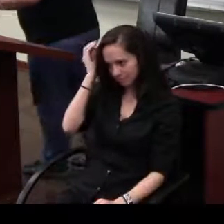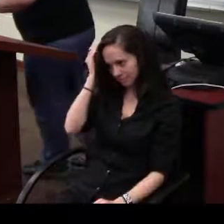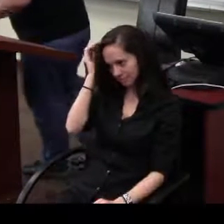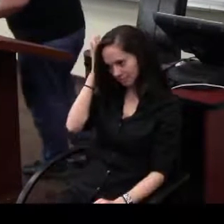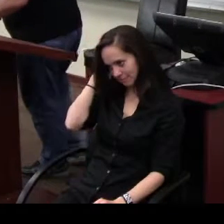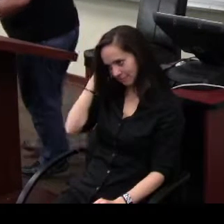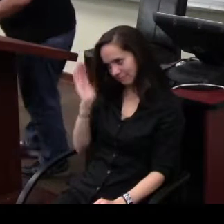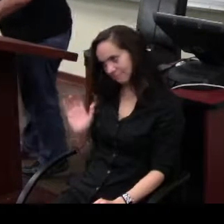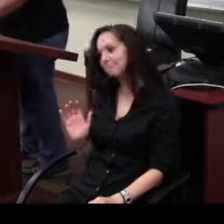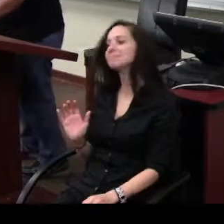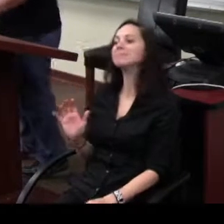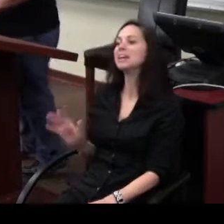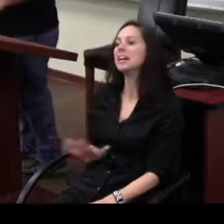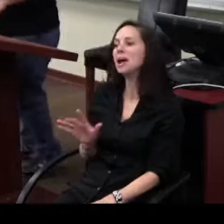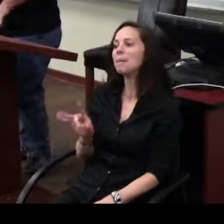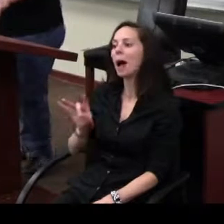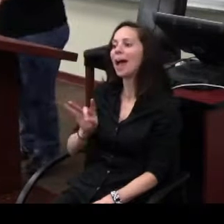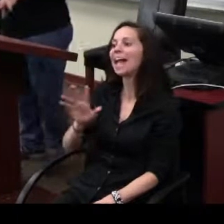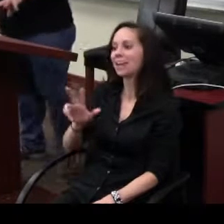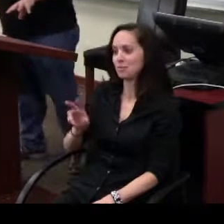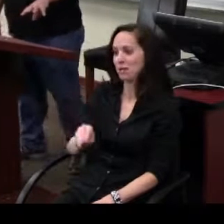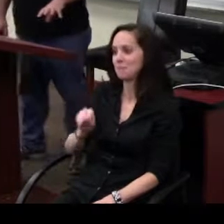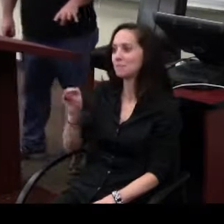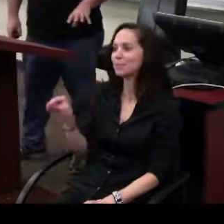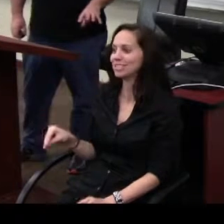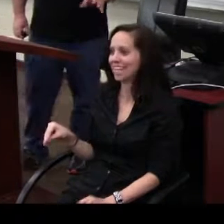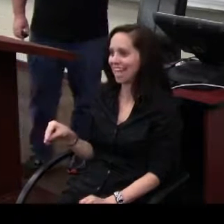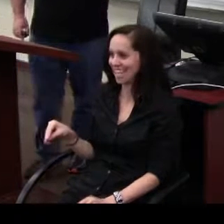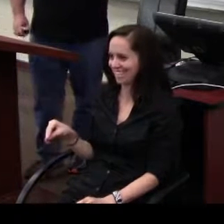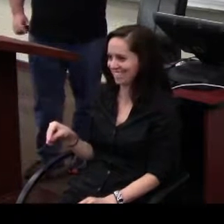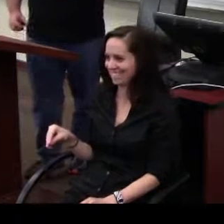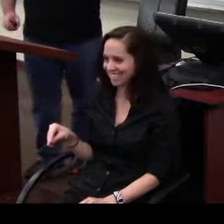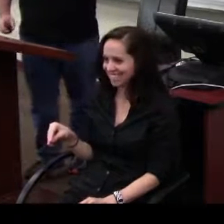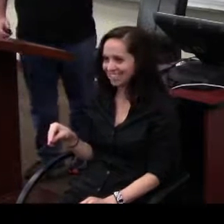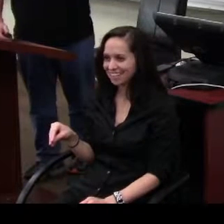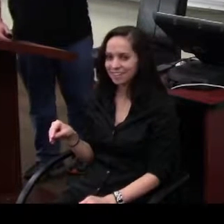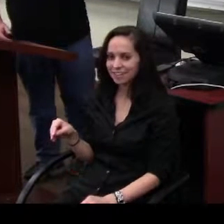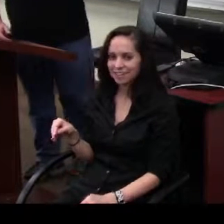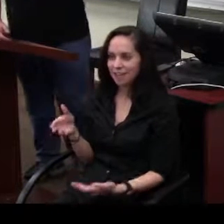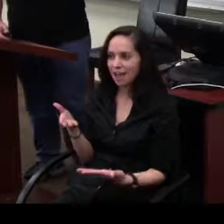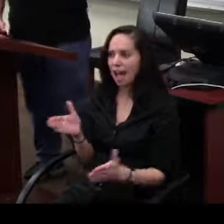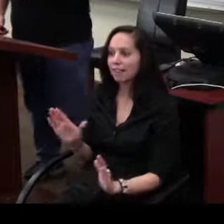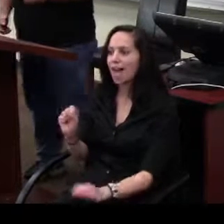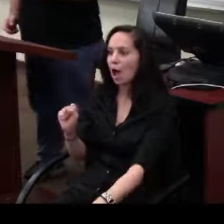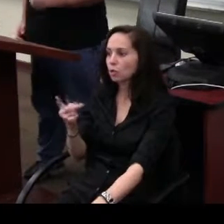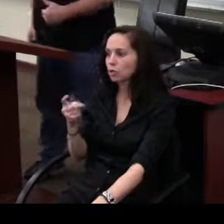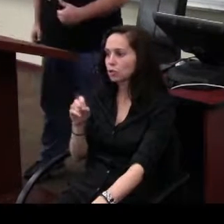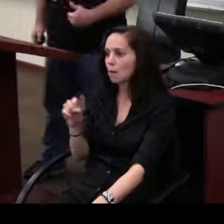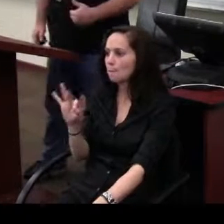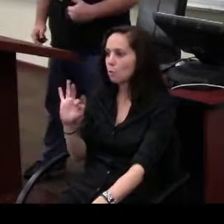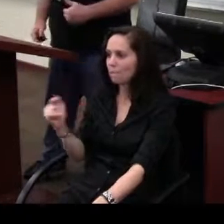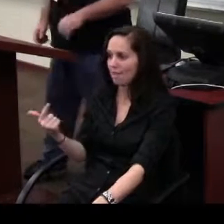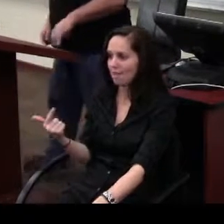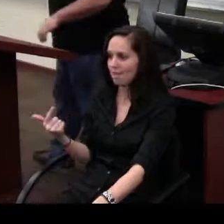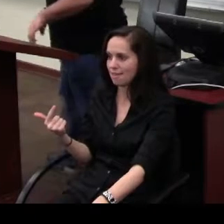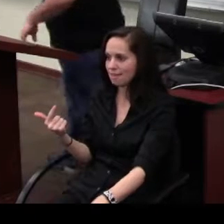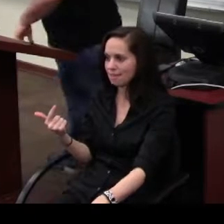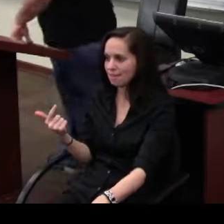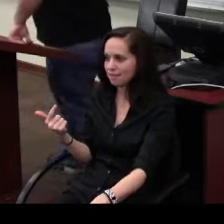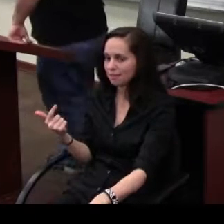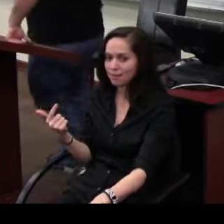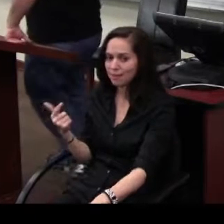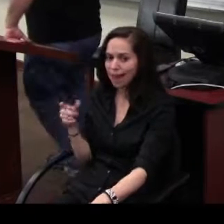and about 83% of the email servers that we checked allowed spoofing. And it's not hard to fix.